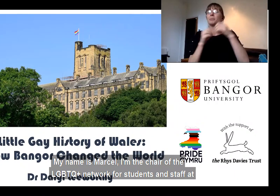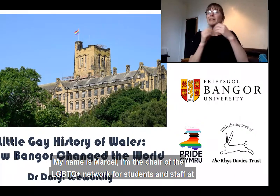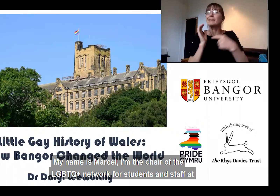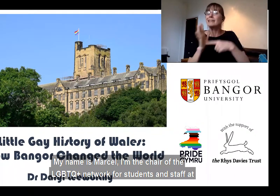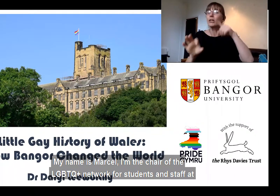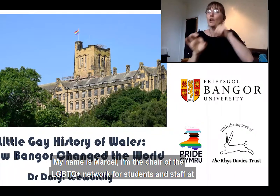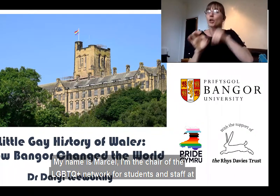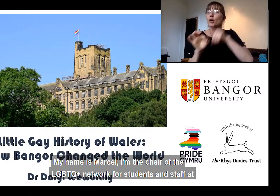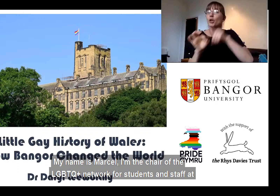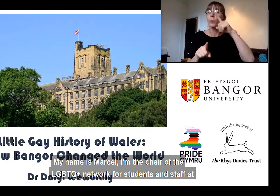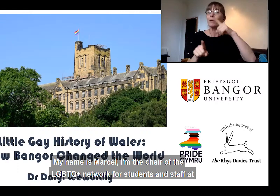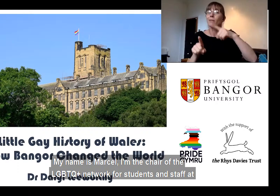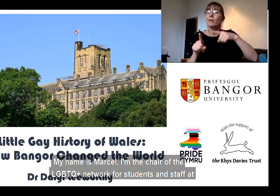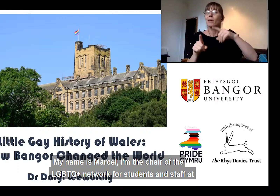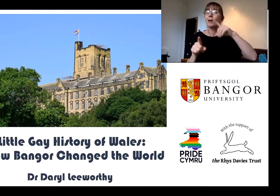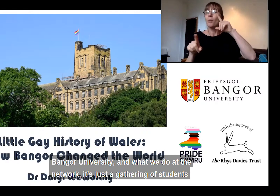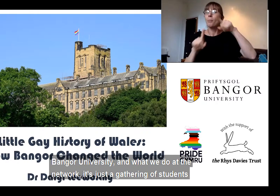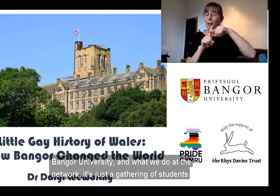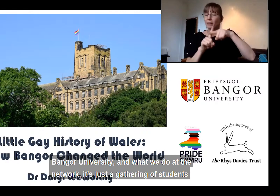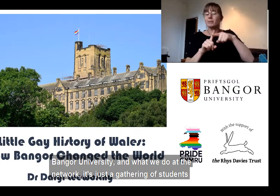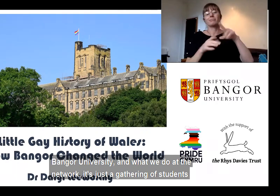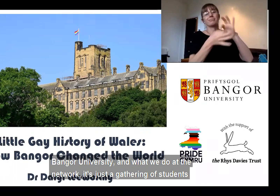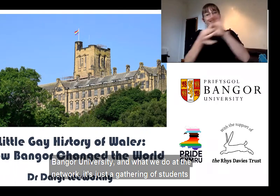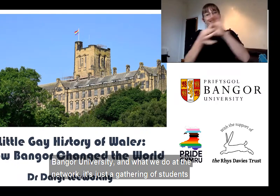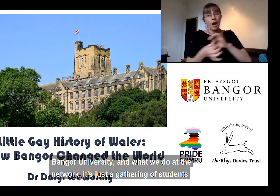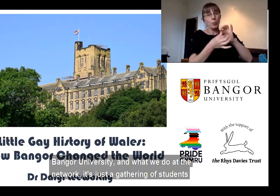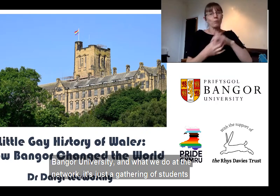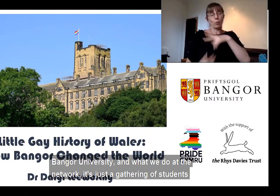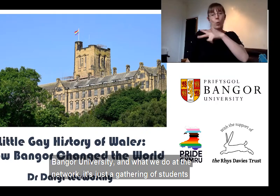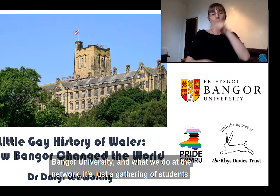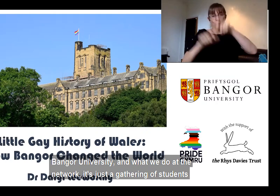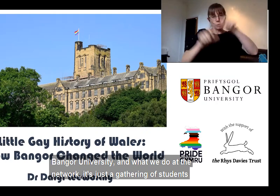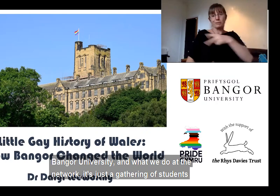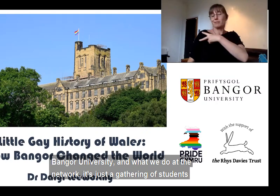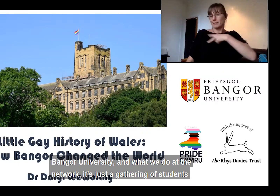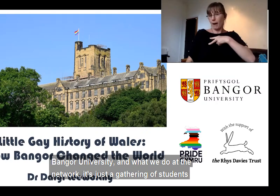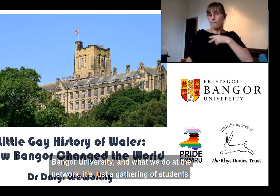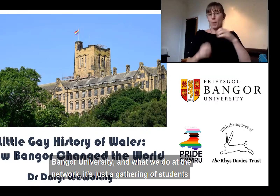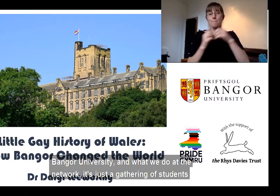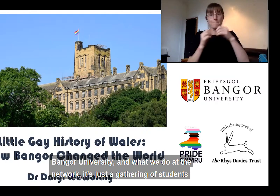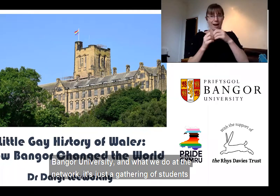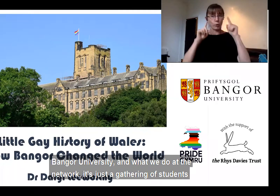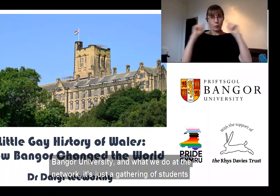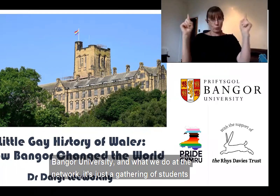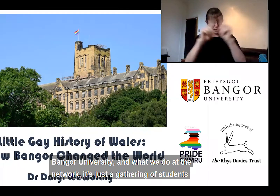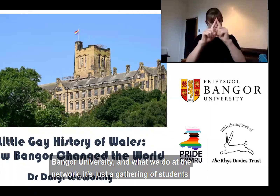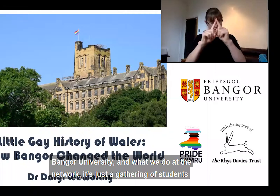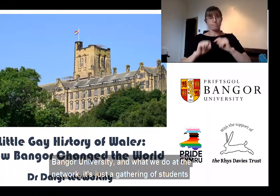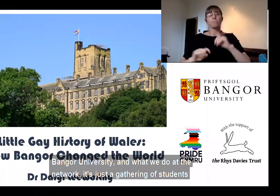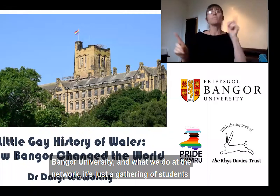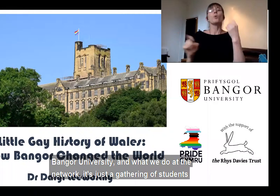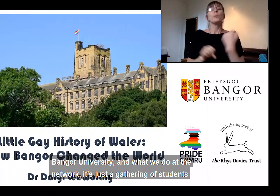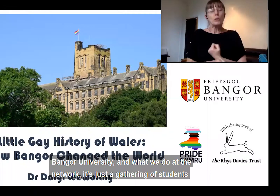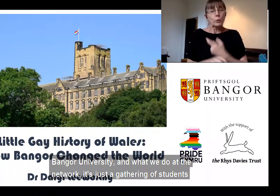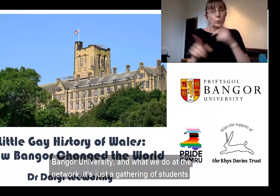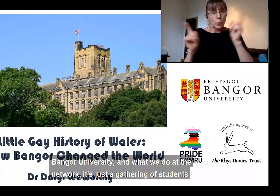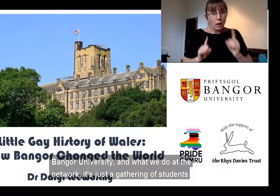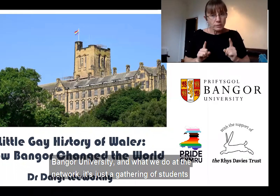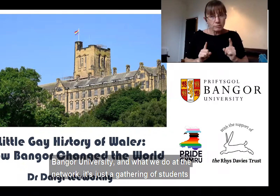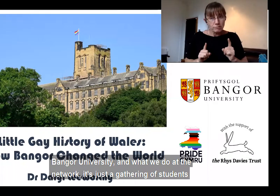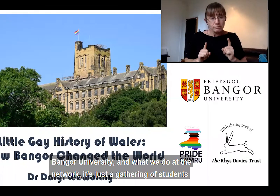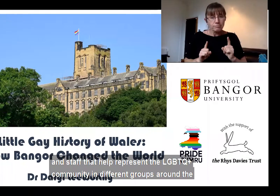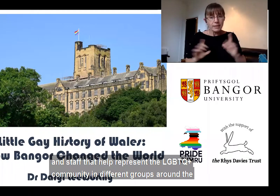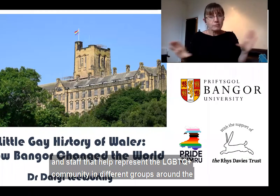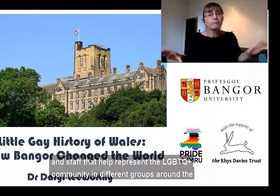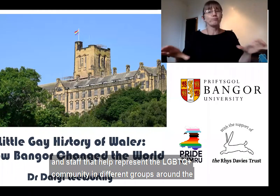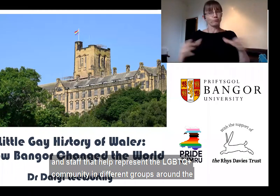plus network for students and staff at Bangor University. And what we do at the network, it's just a